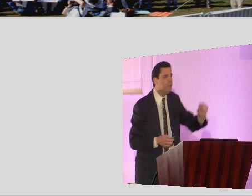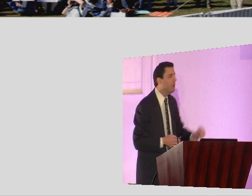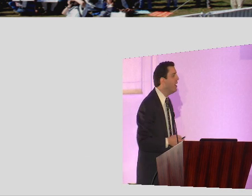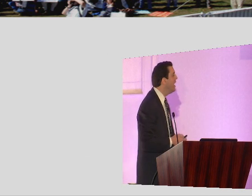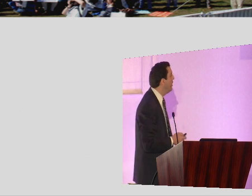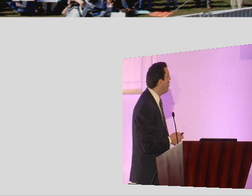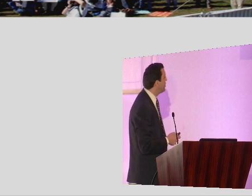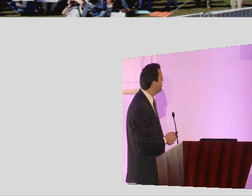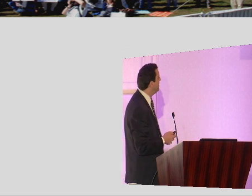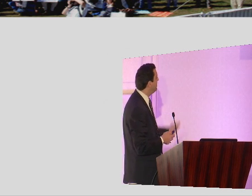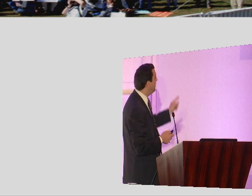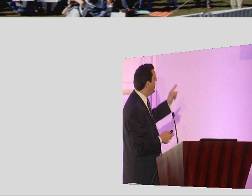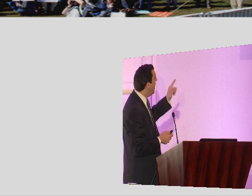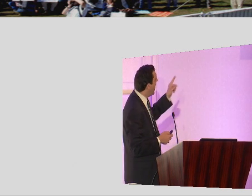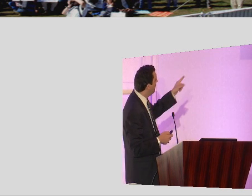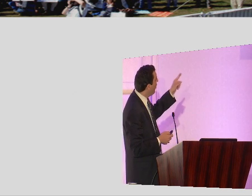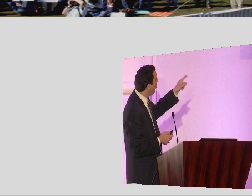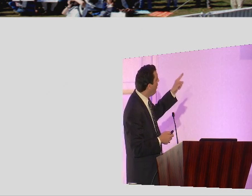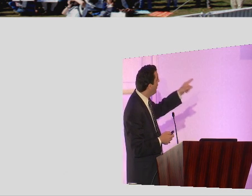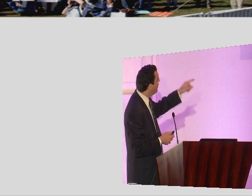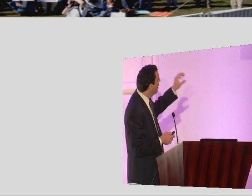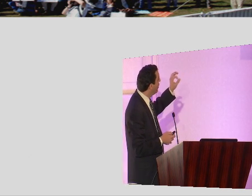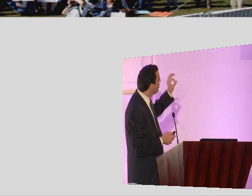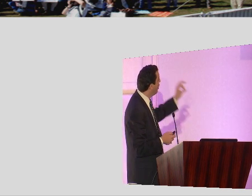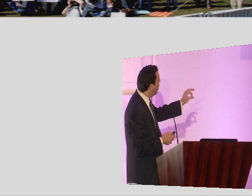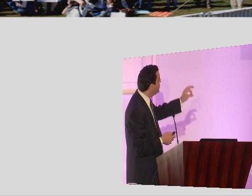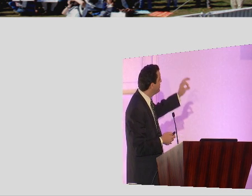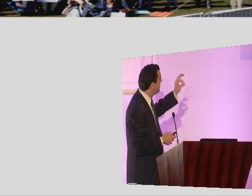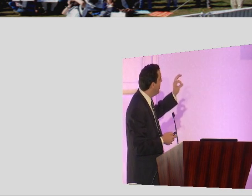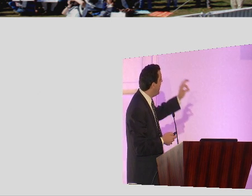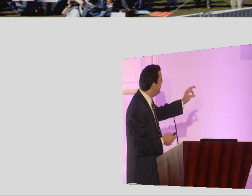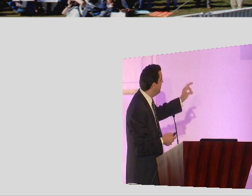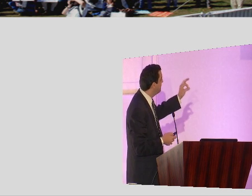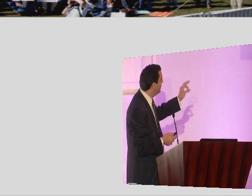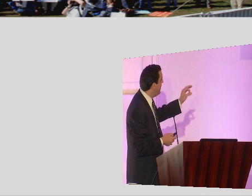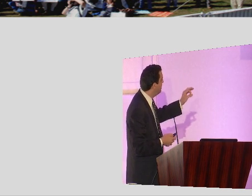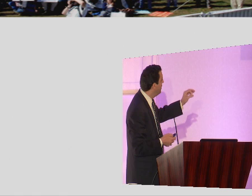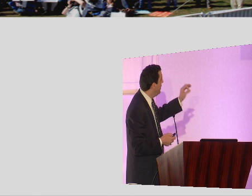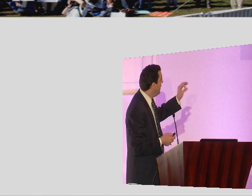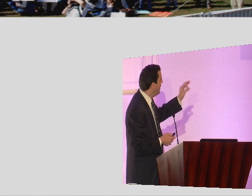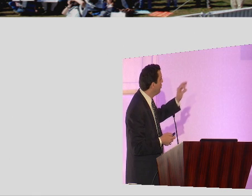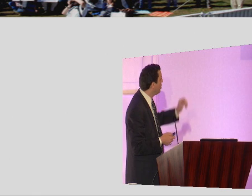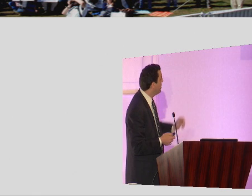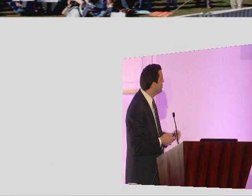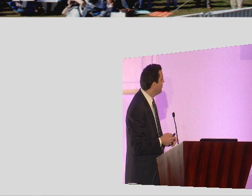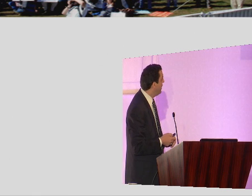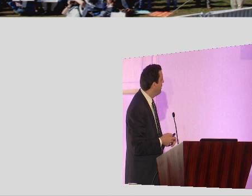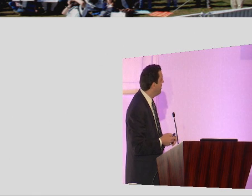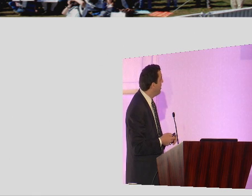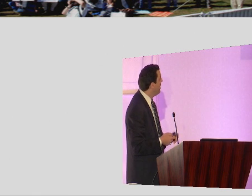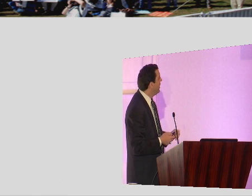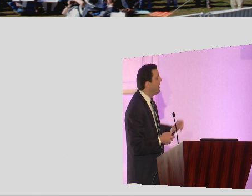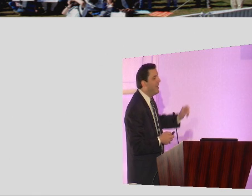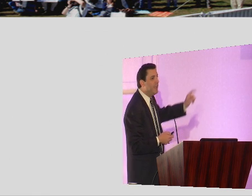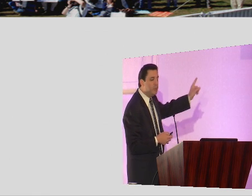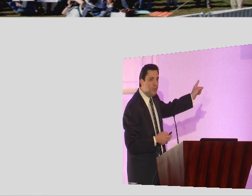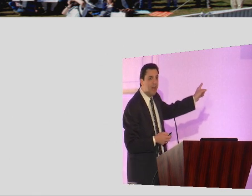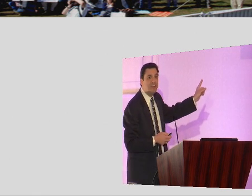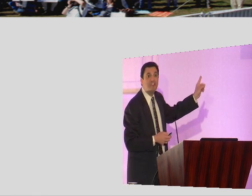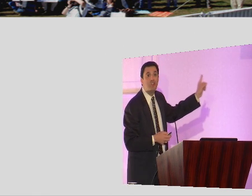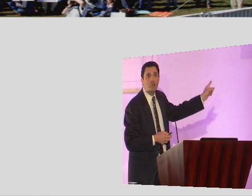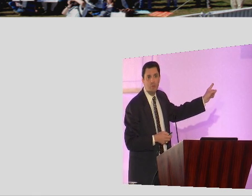2,500 people in Washington, D.C. at what was the largest atheist event in world history